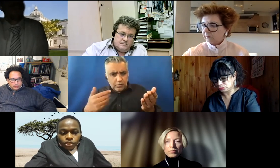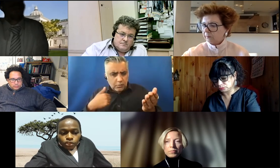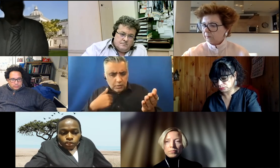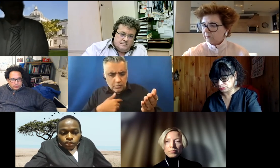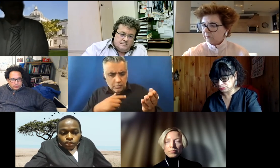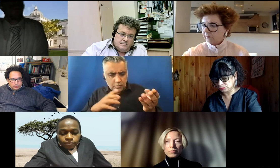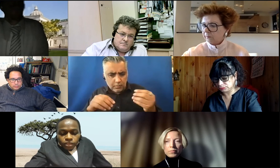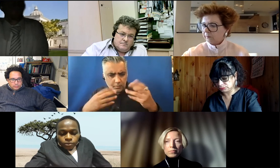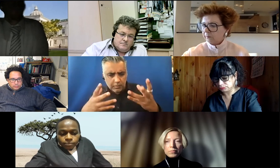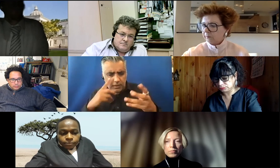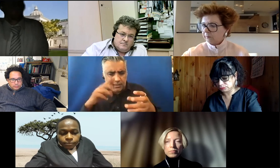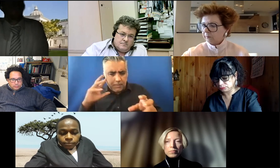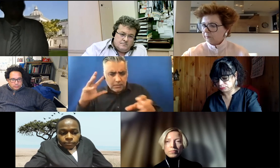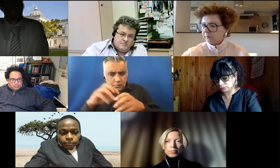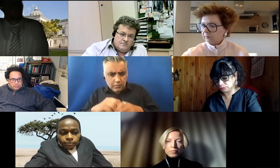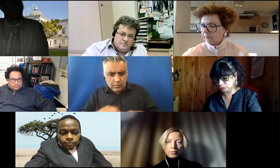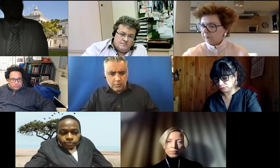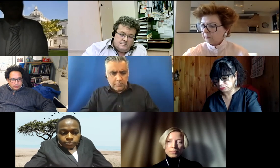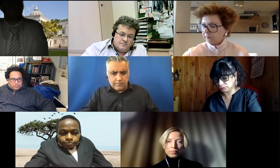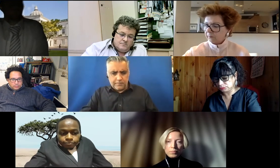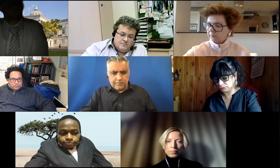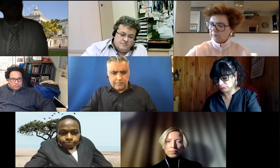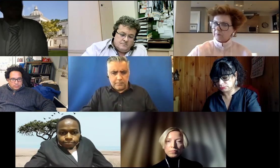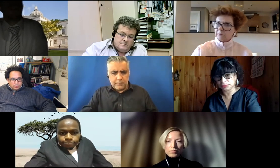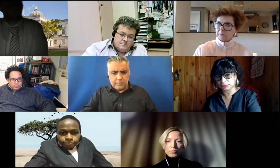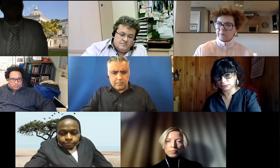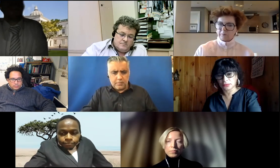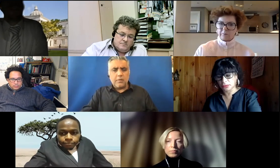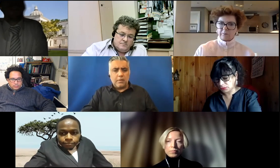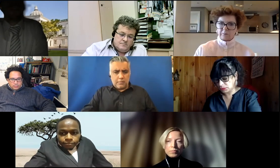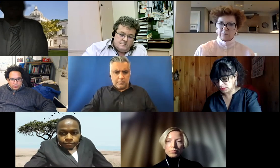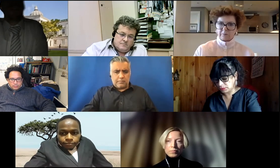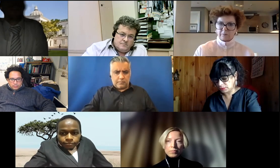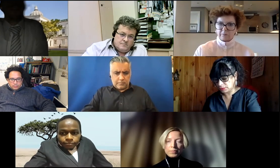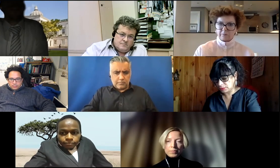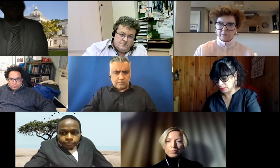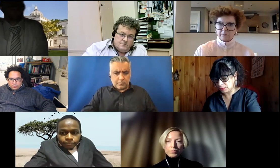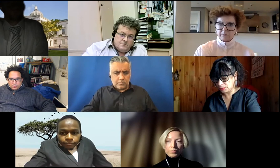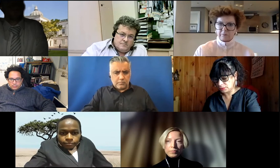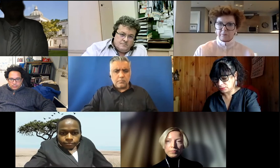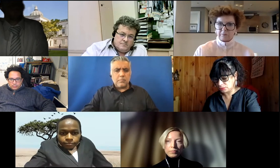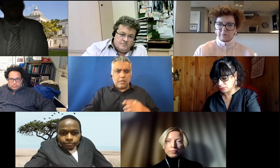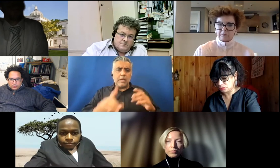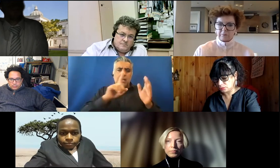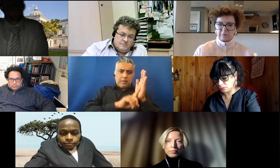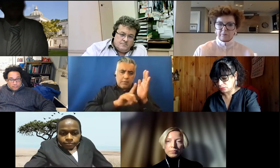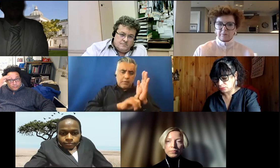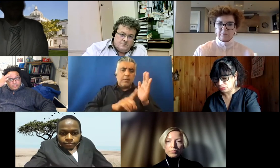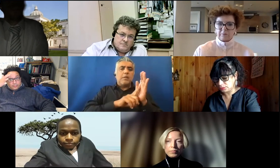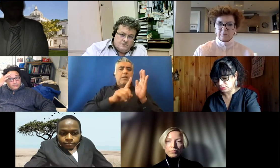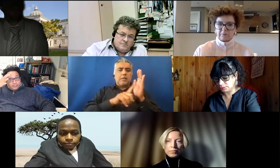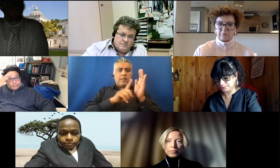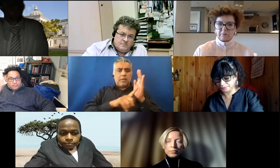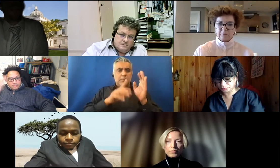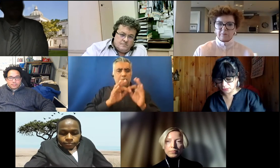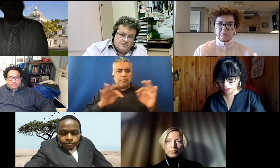more inclusive. Thank you. Yes, no, I totally agree. Very well said that the research and practice element is